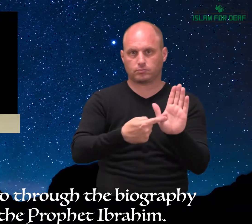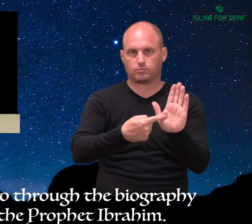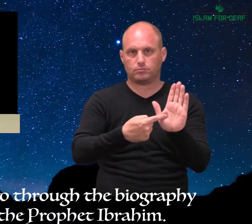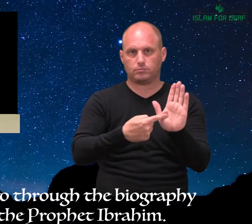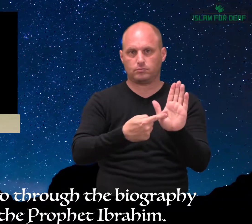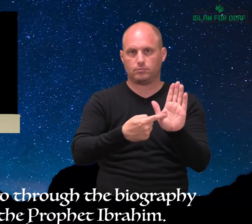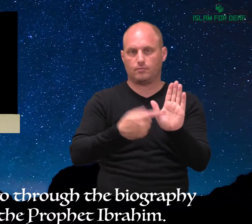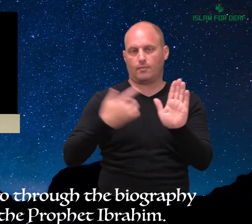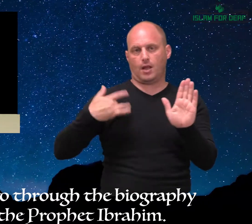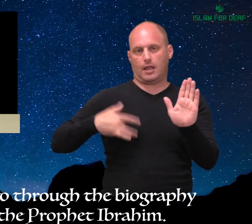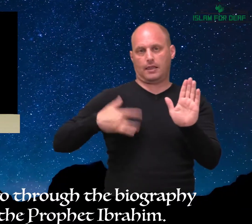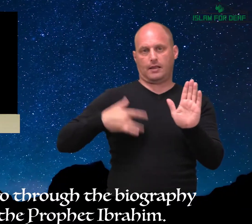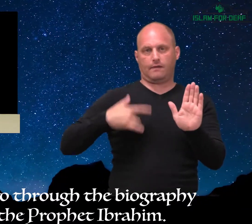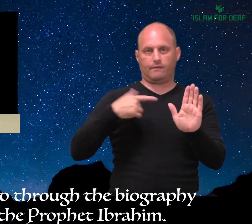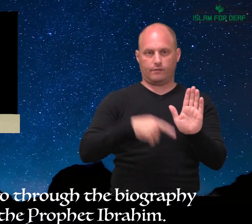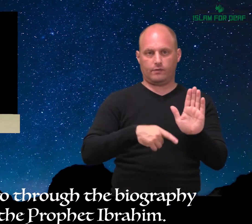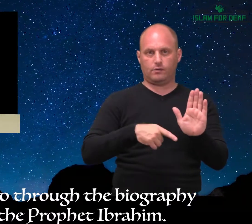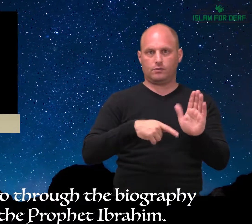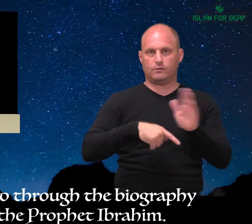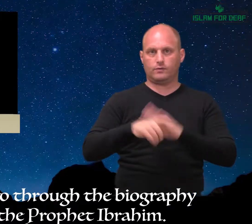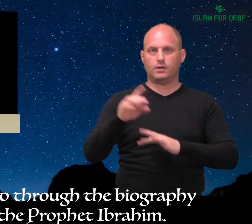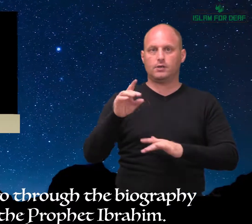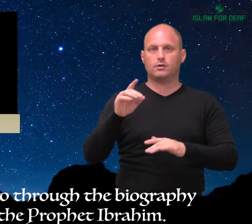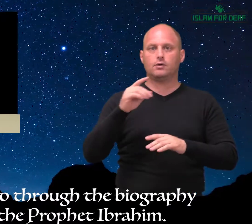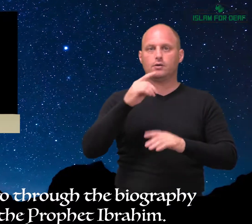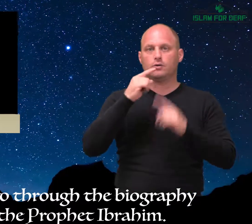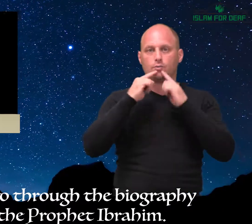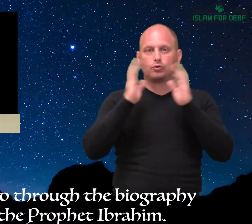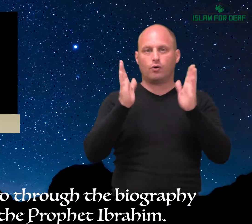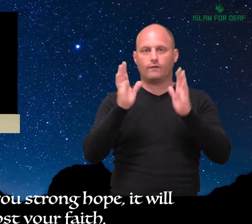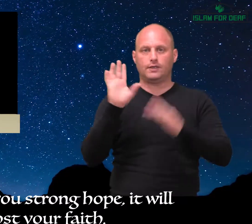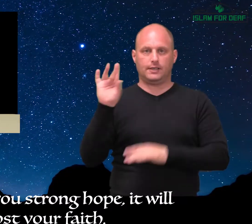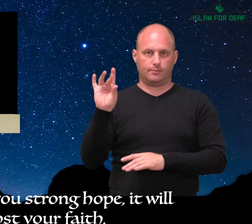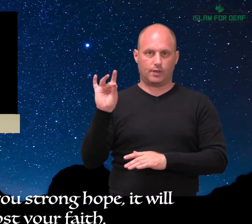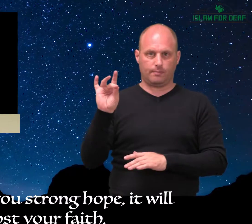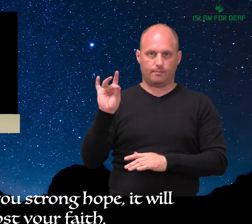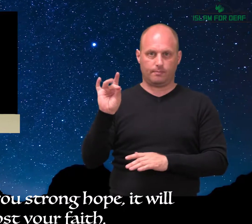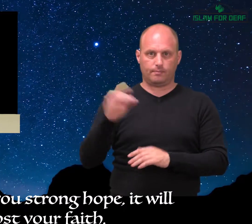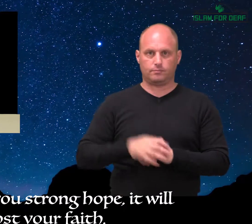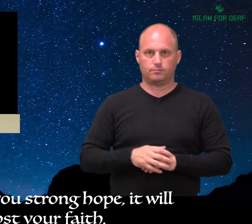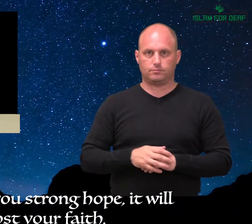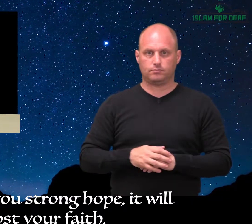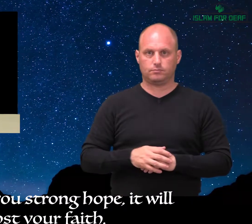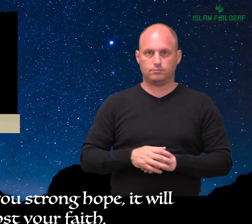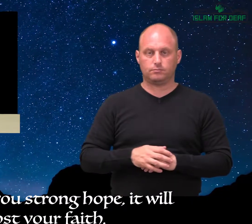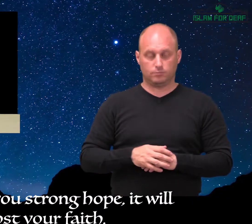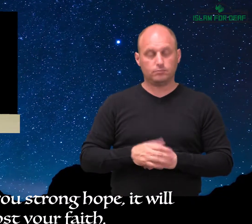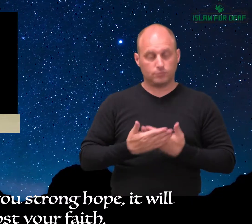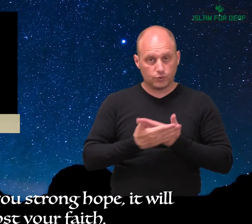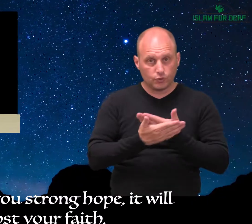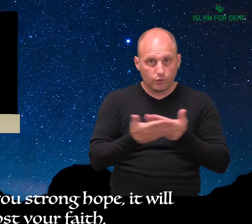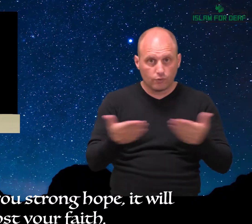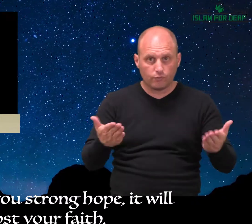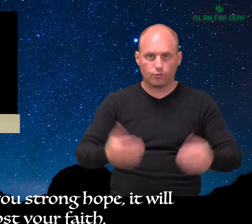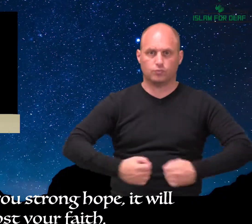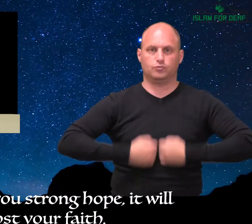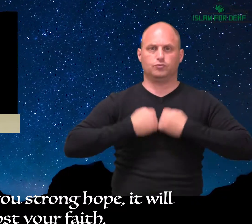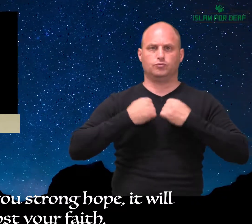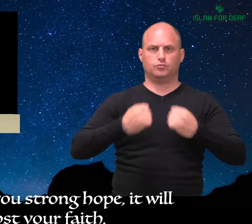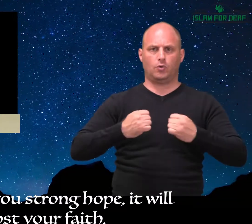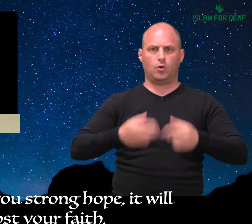Quran, and the life of the Prophet Ibrahim. It will give you strong hope,